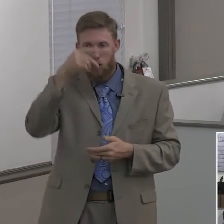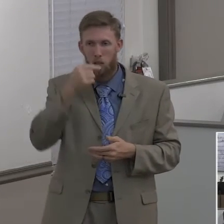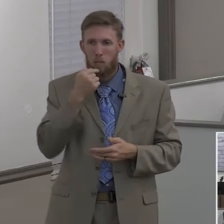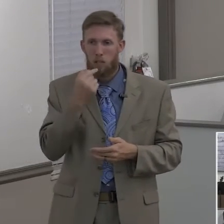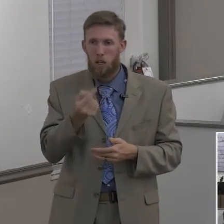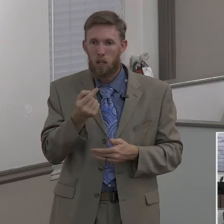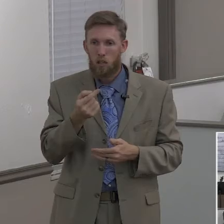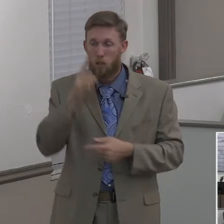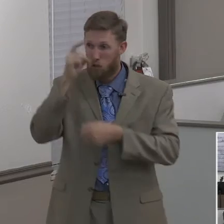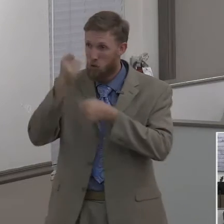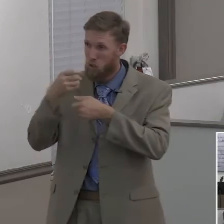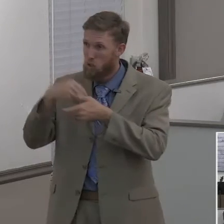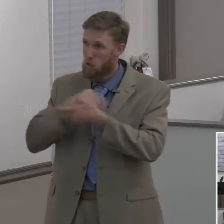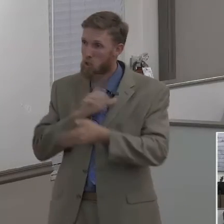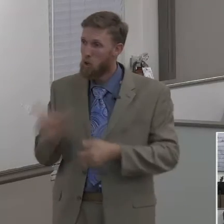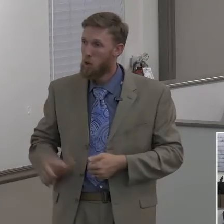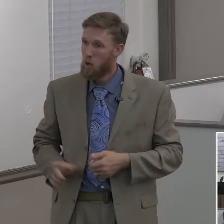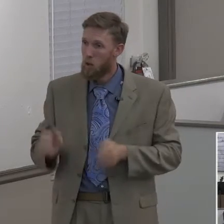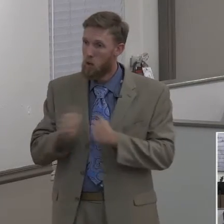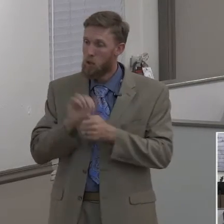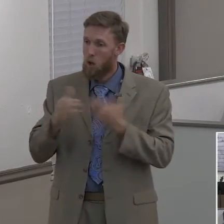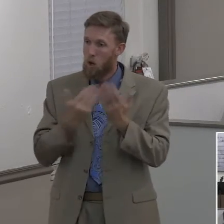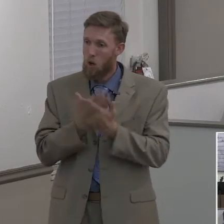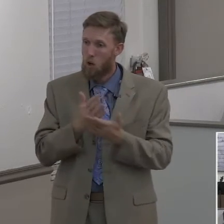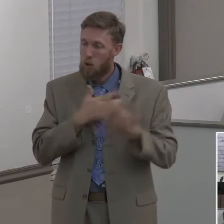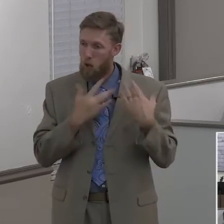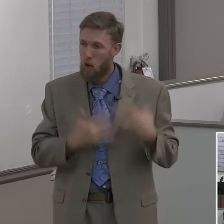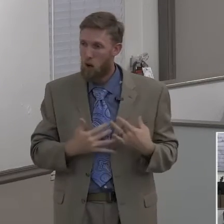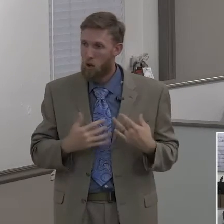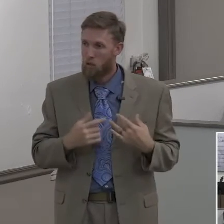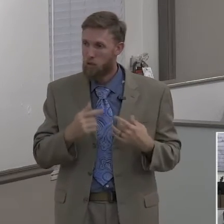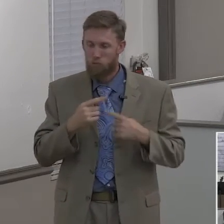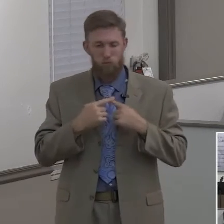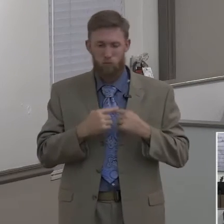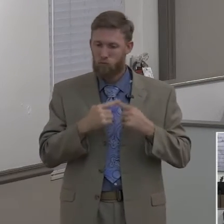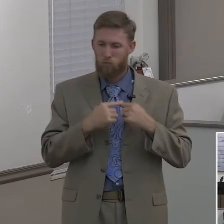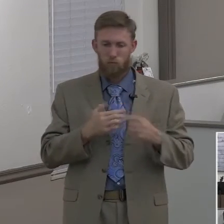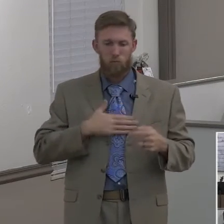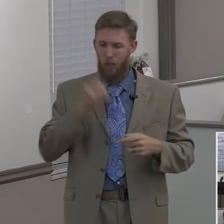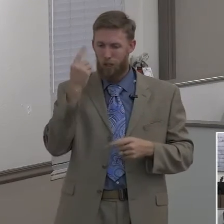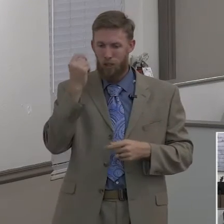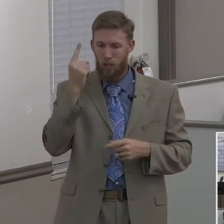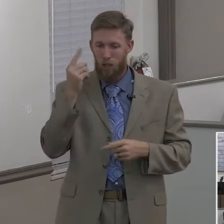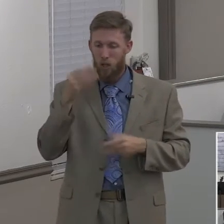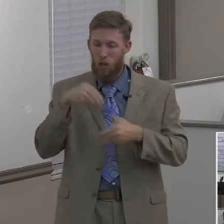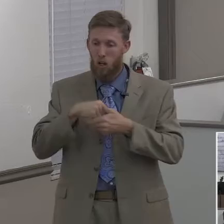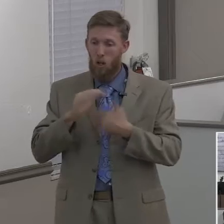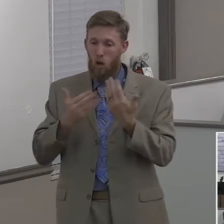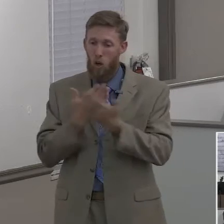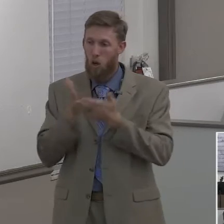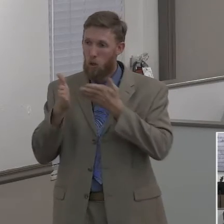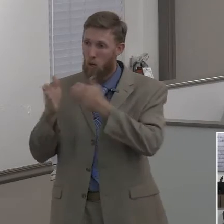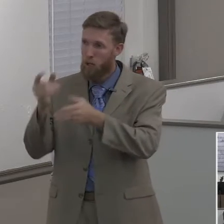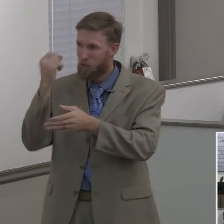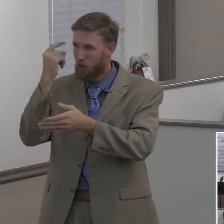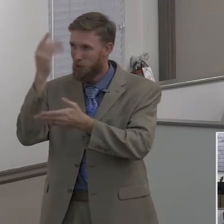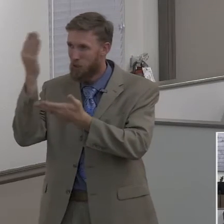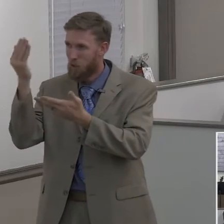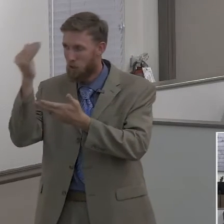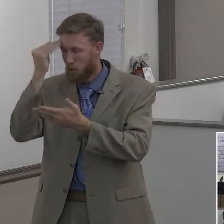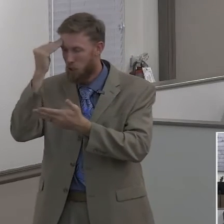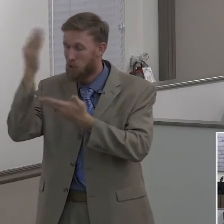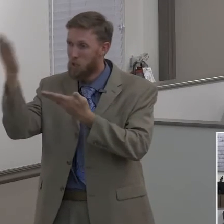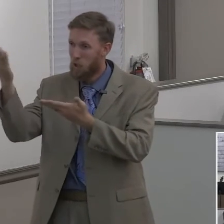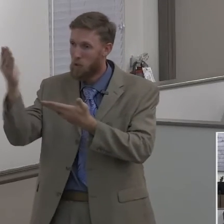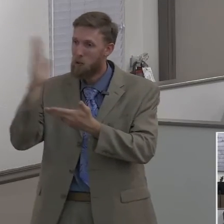Proverbs 3:5-6, my life verse says, trust in the Lord with all thine heart and lean not into thine own understanding. In all thy ways acknowledge